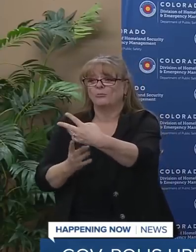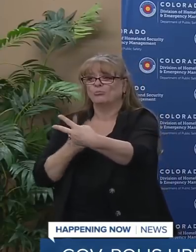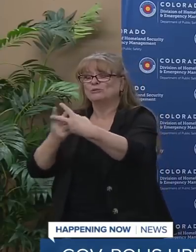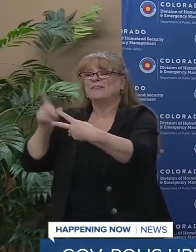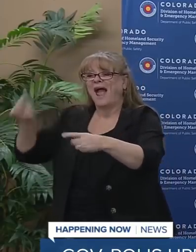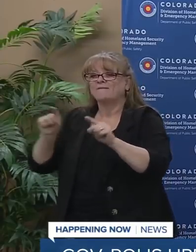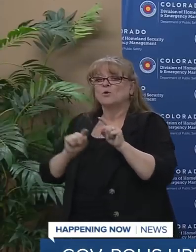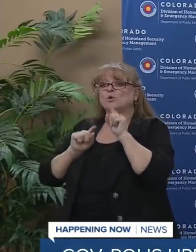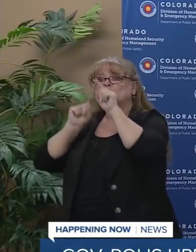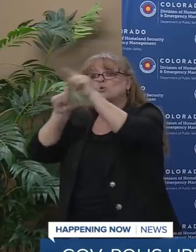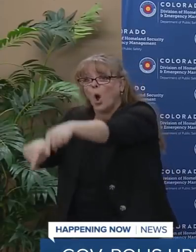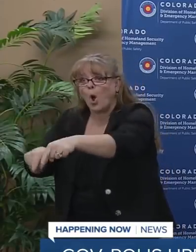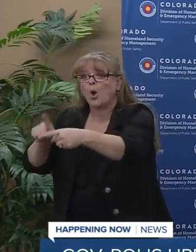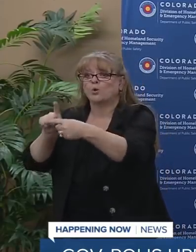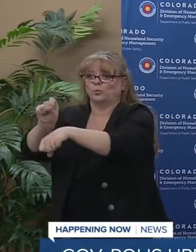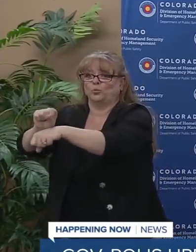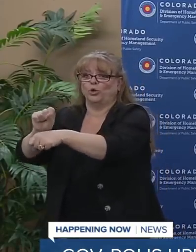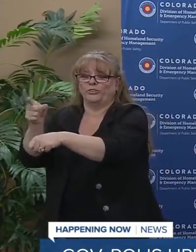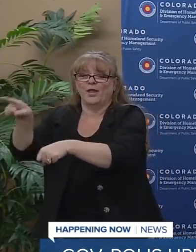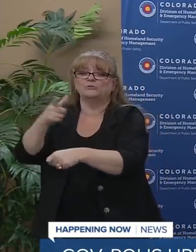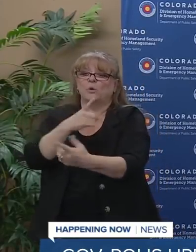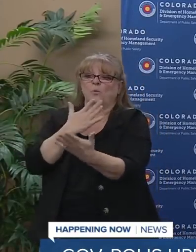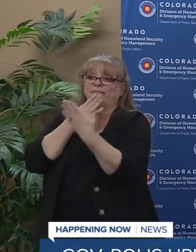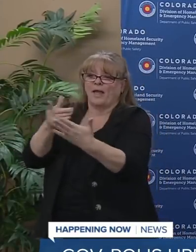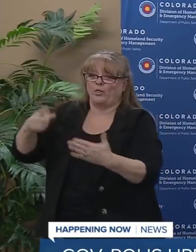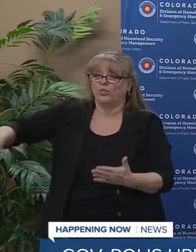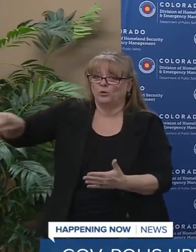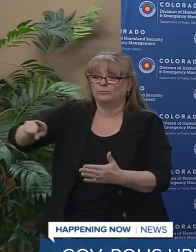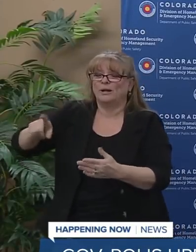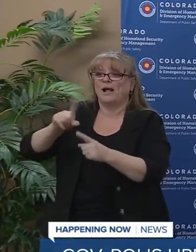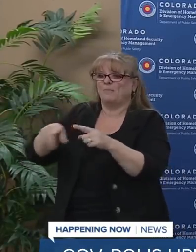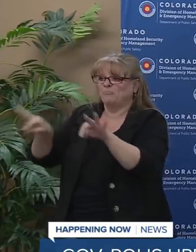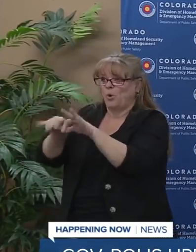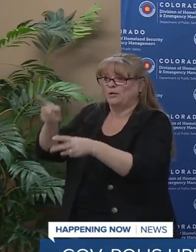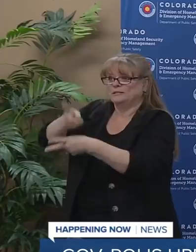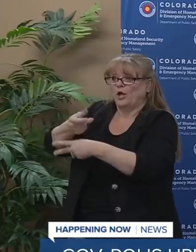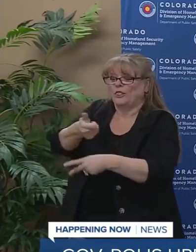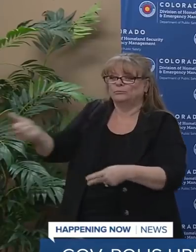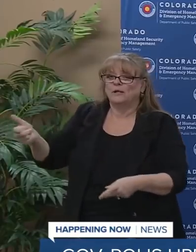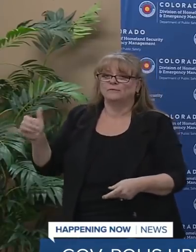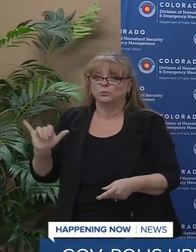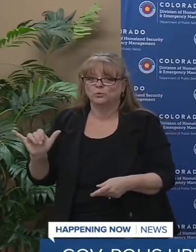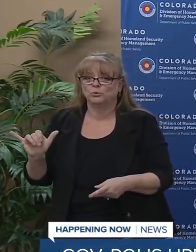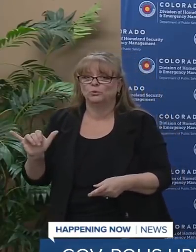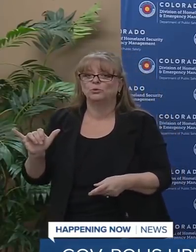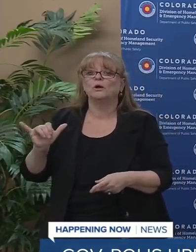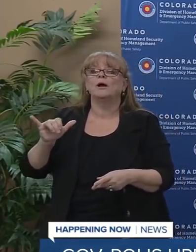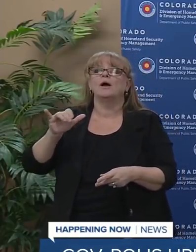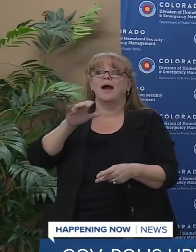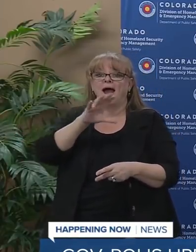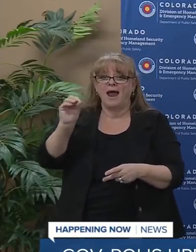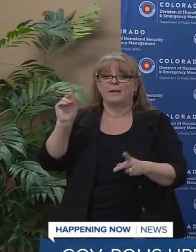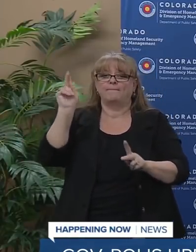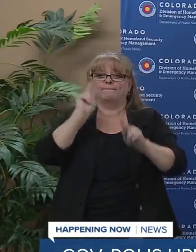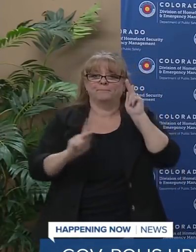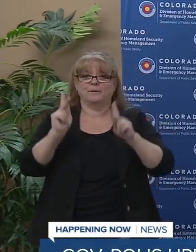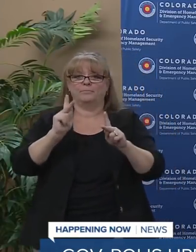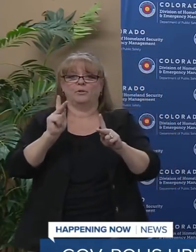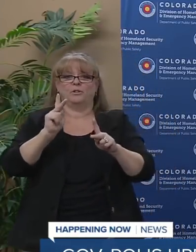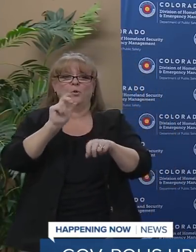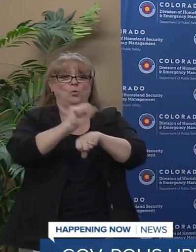And we're doing everything we can to keep you safe, and we're doing everything we can to keep those who are under the protection of the state safe. And